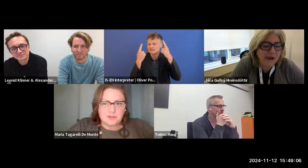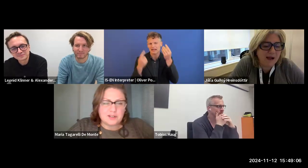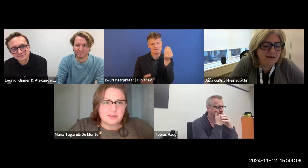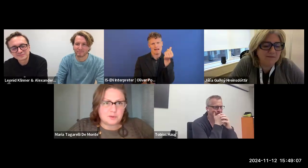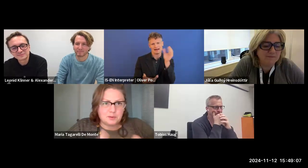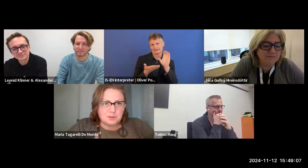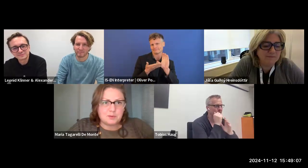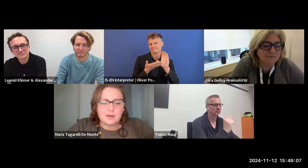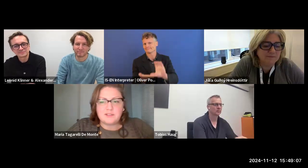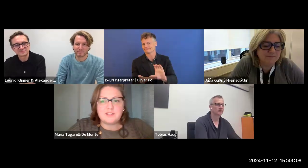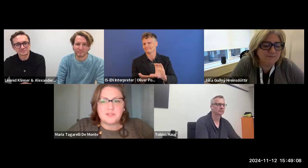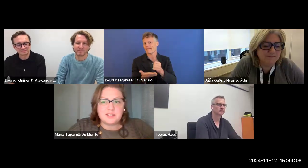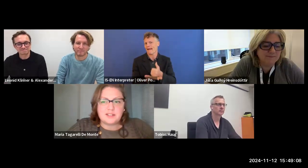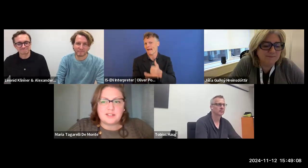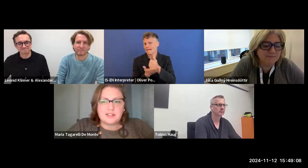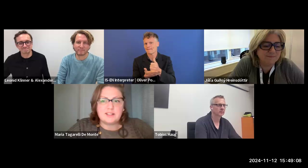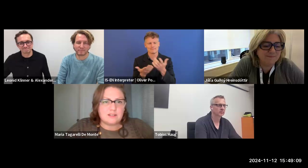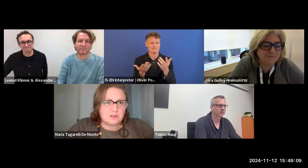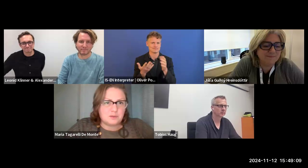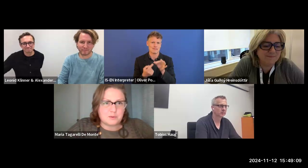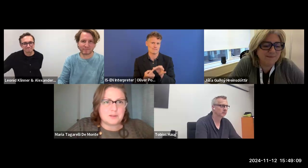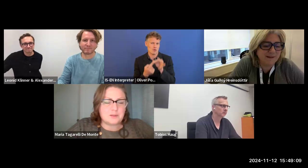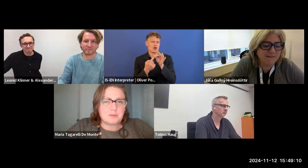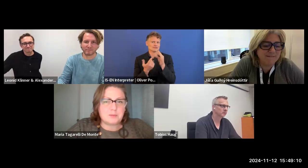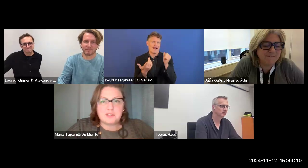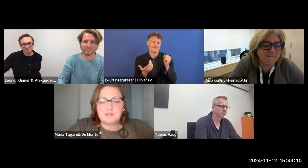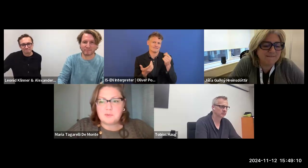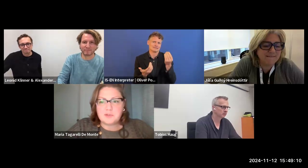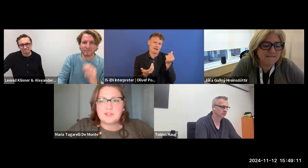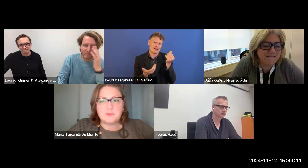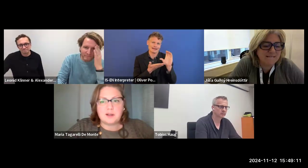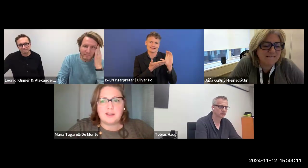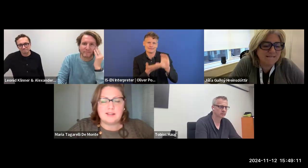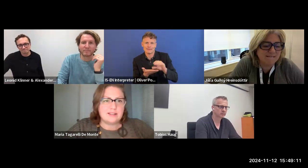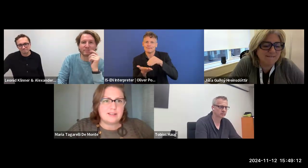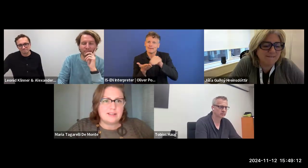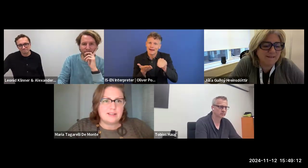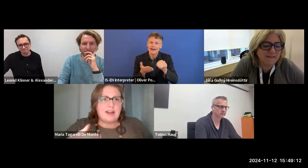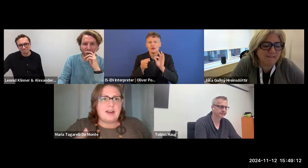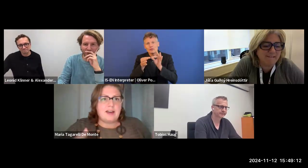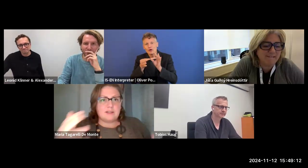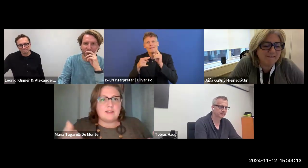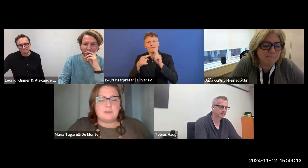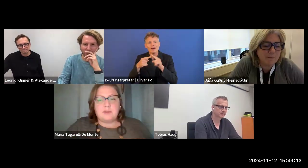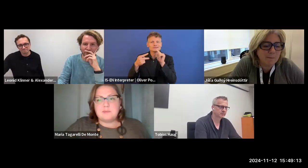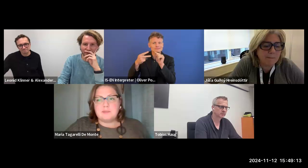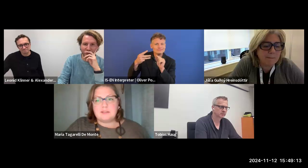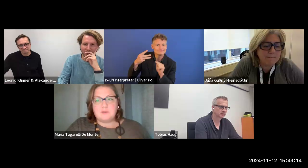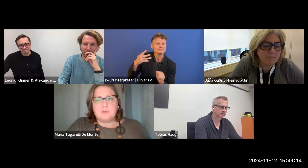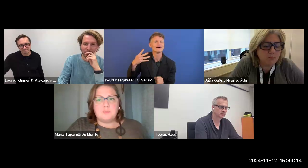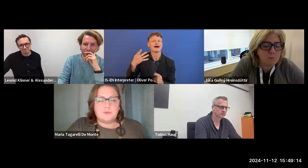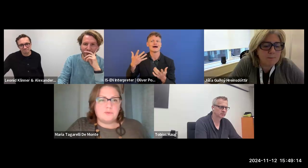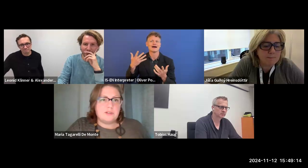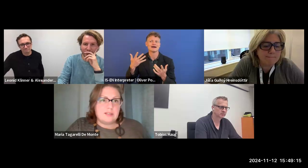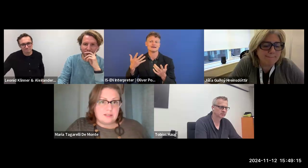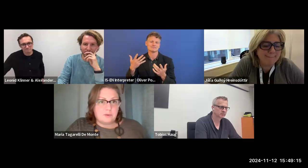It's important for us to have these fundings to pay for the interpreters, as well as having the